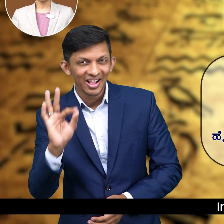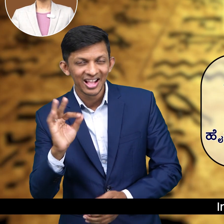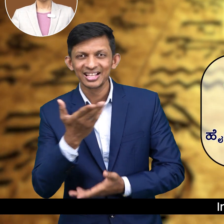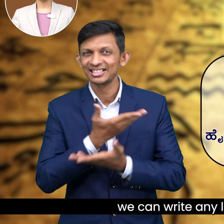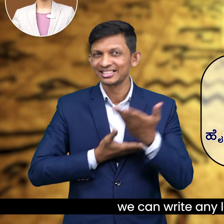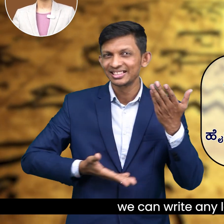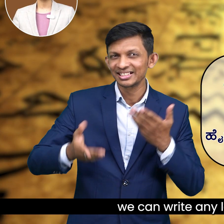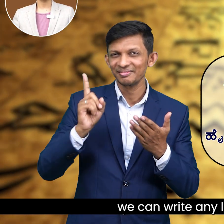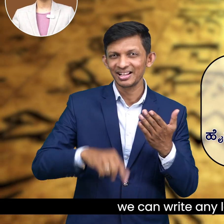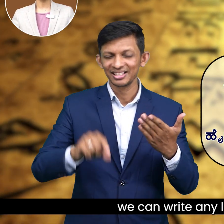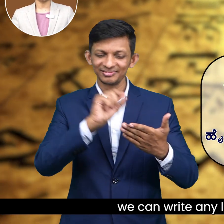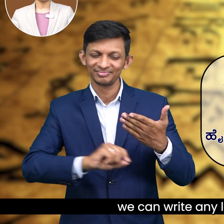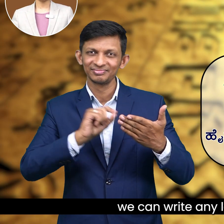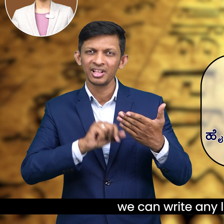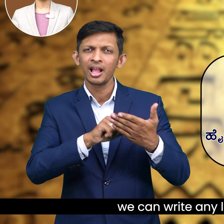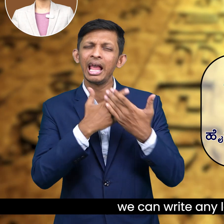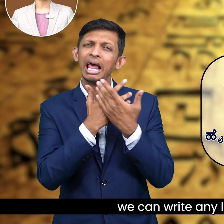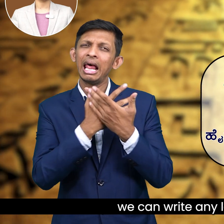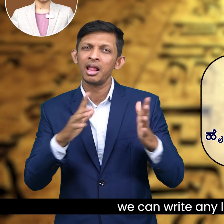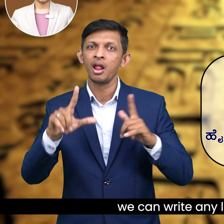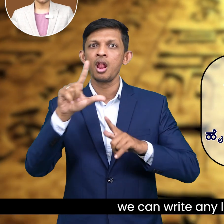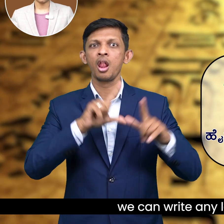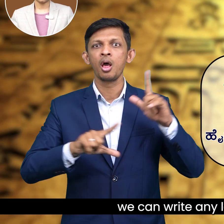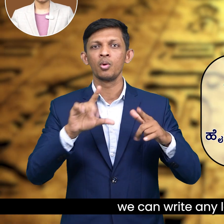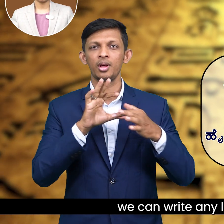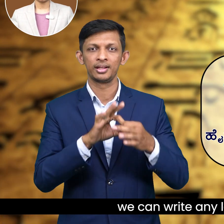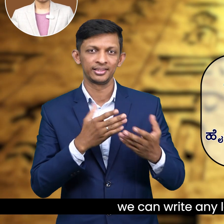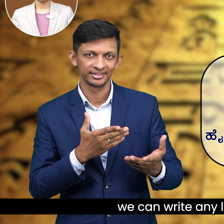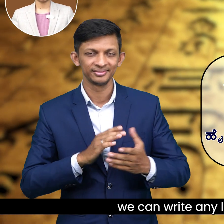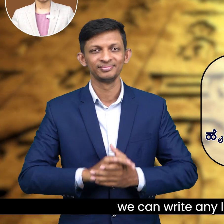In fact, we can write any language in any script.